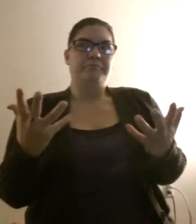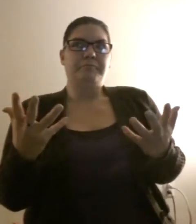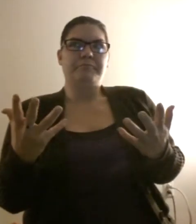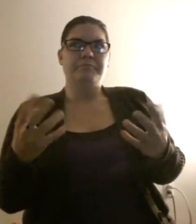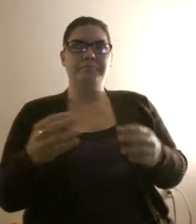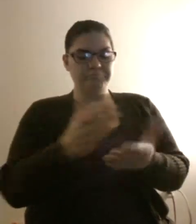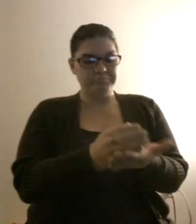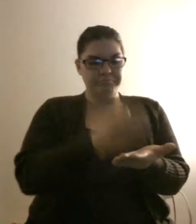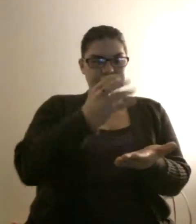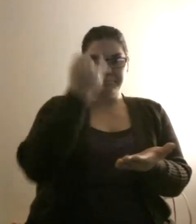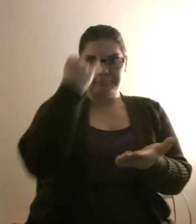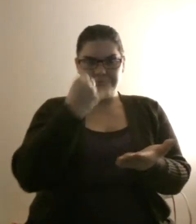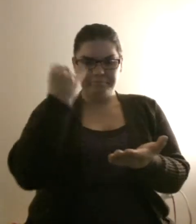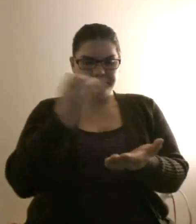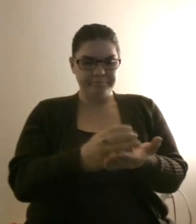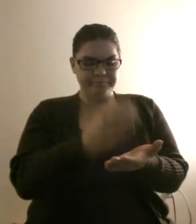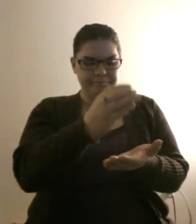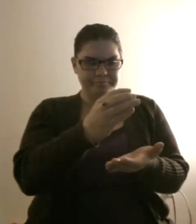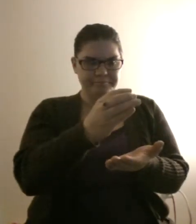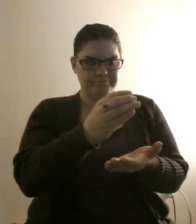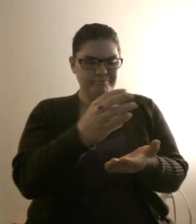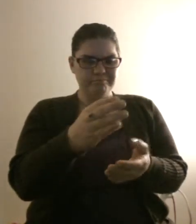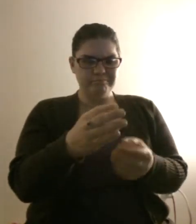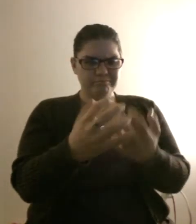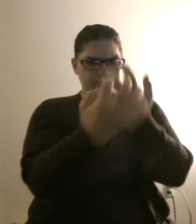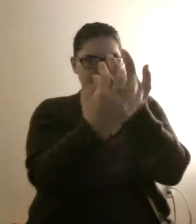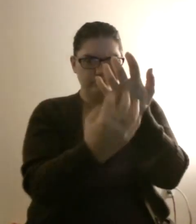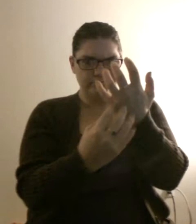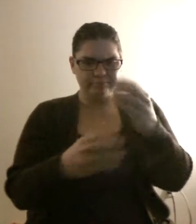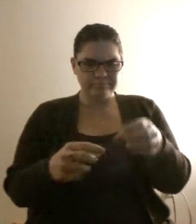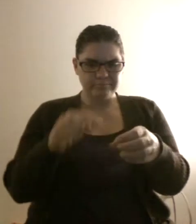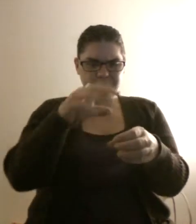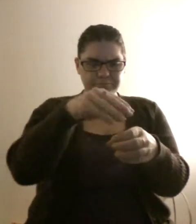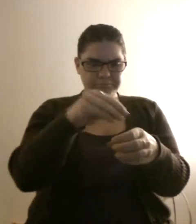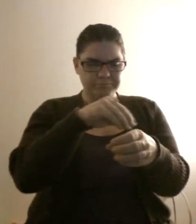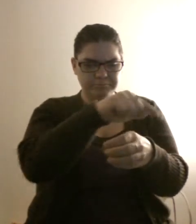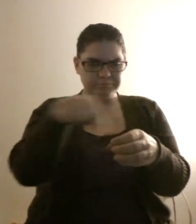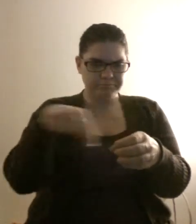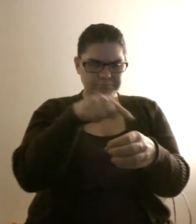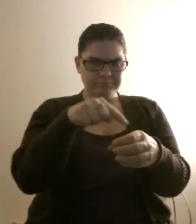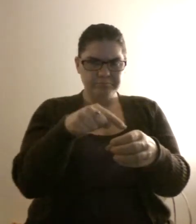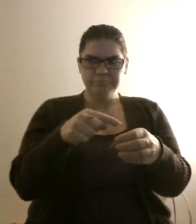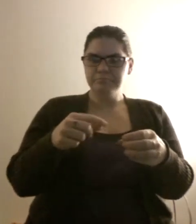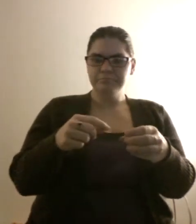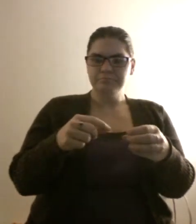it. Why does this have water on the outside of this Pepsi can? It's like cooler on the inside and warmer on the